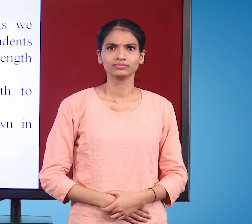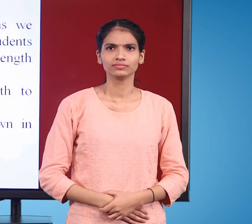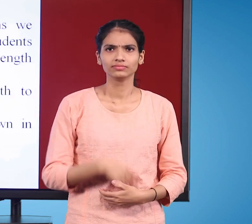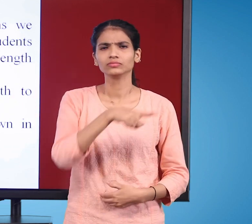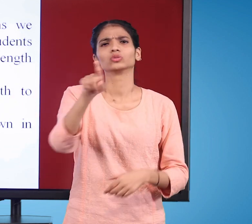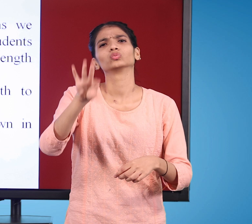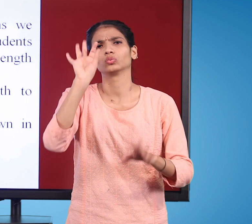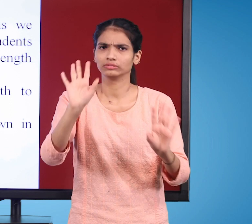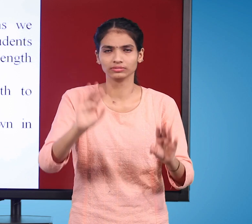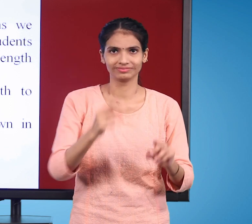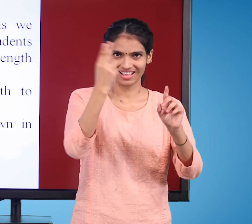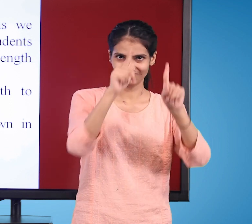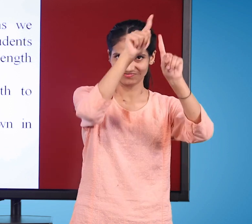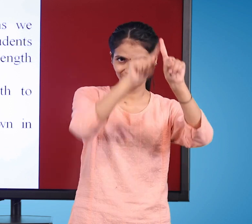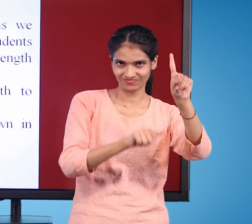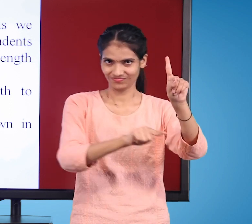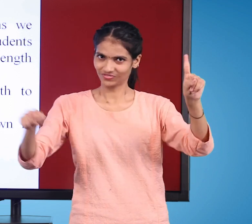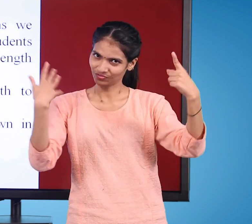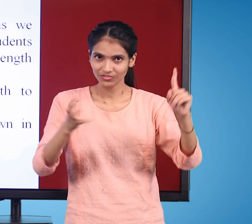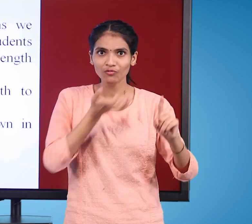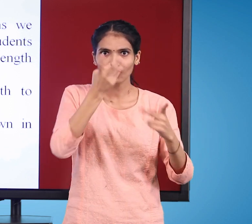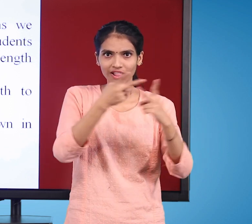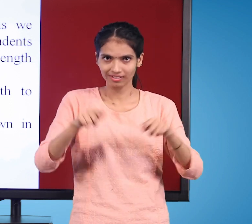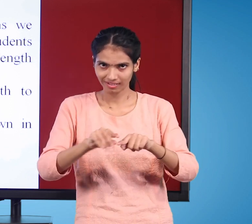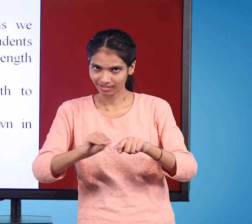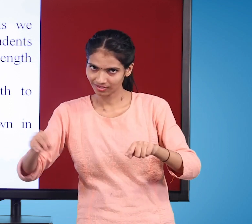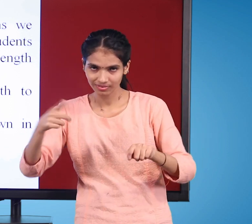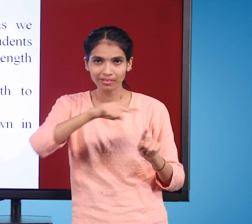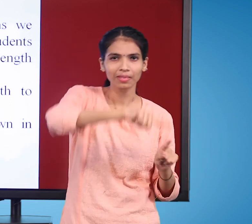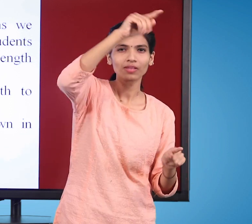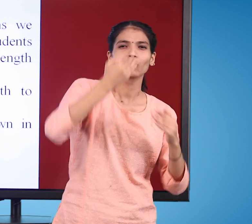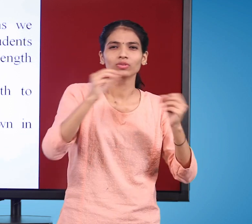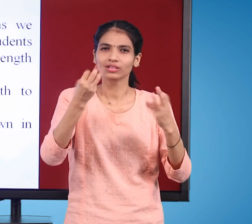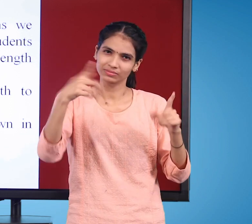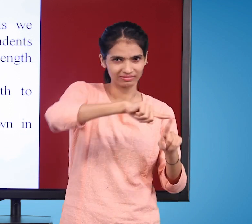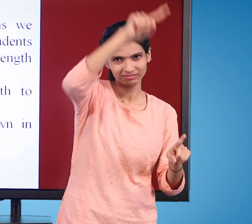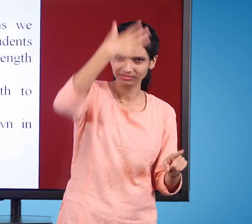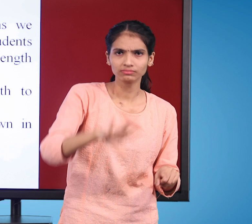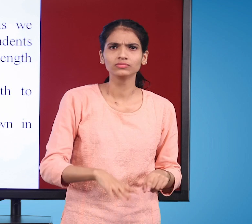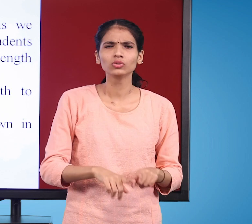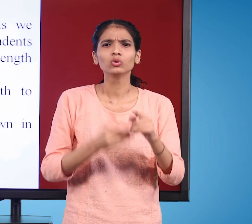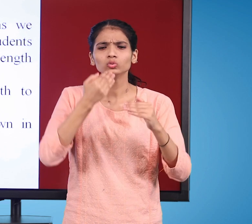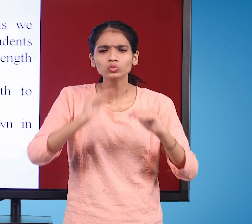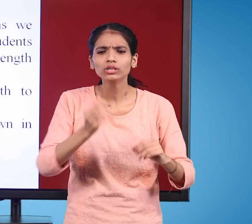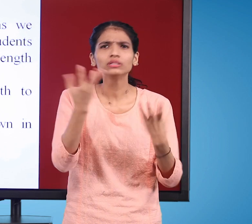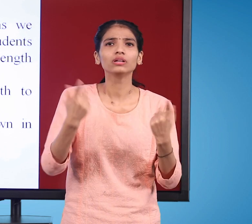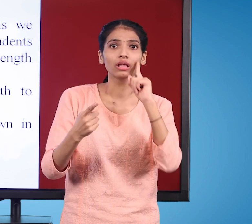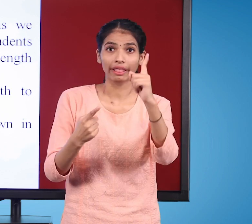Let us choose a scale. It means we first decide how many students will be represented by unit length